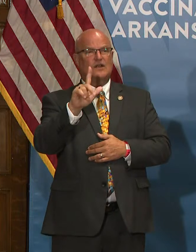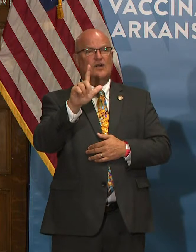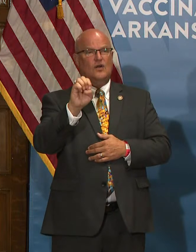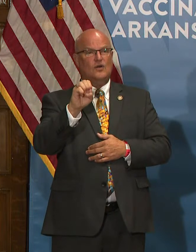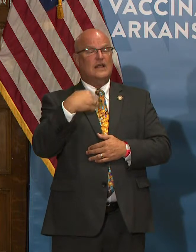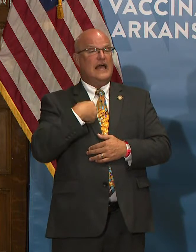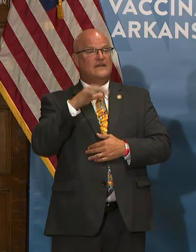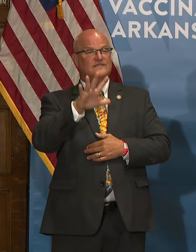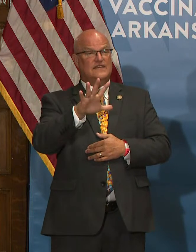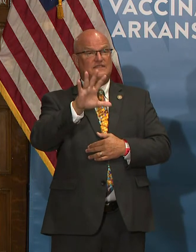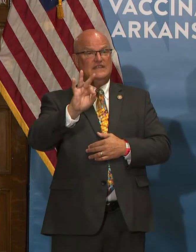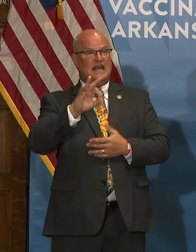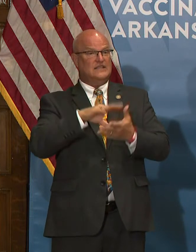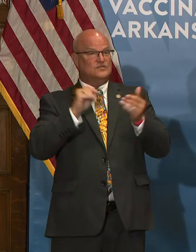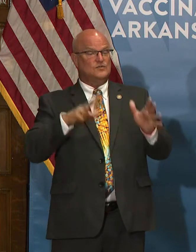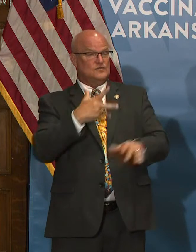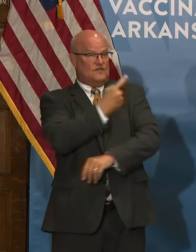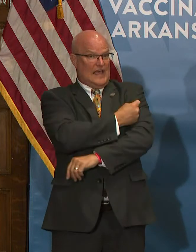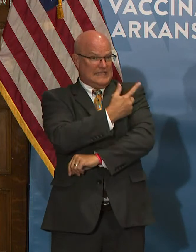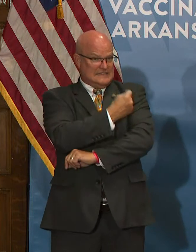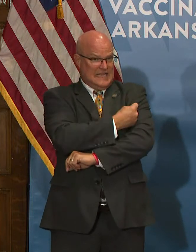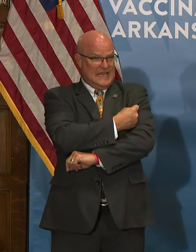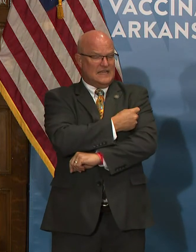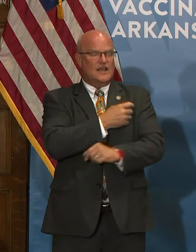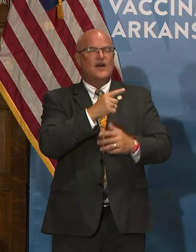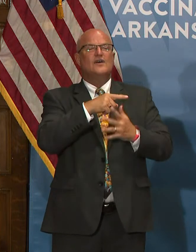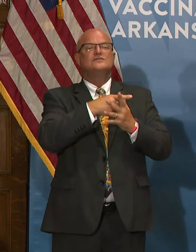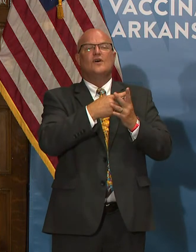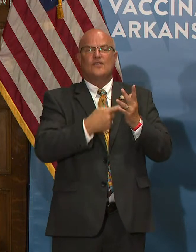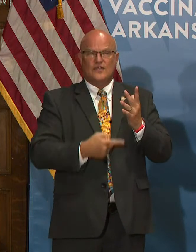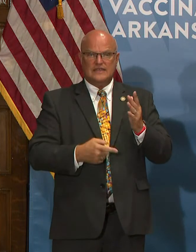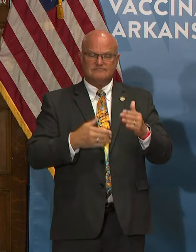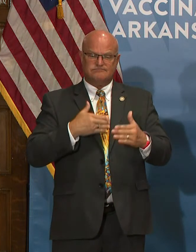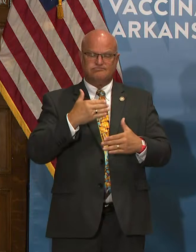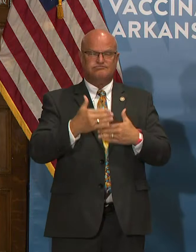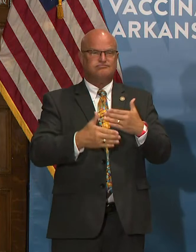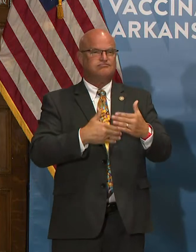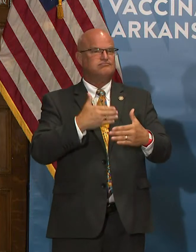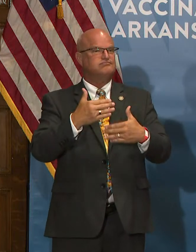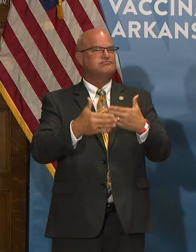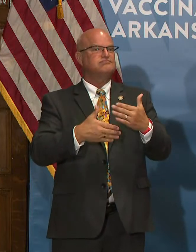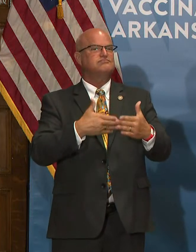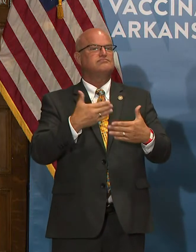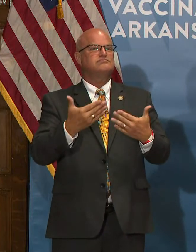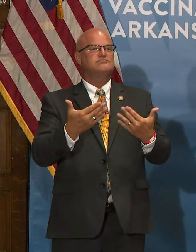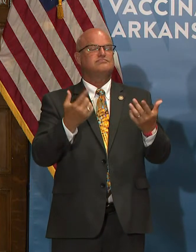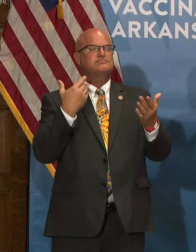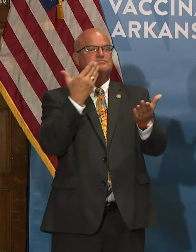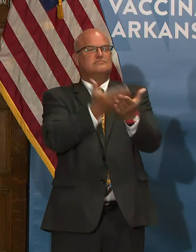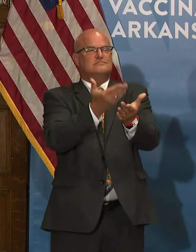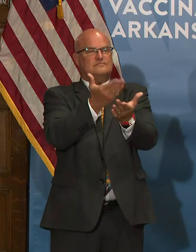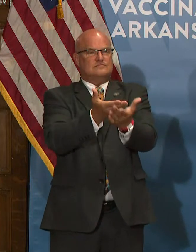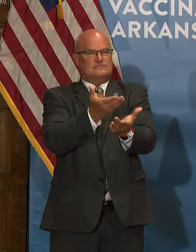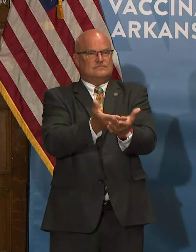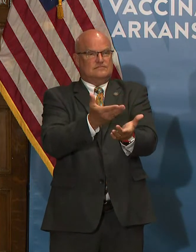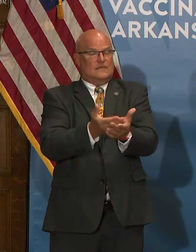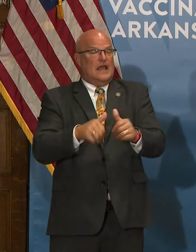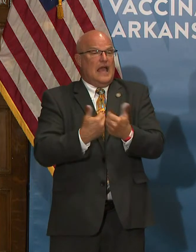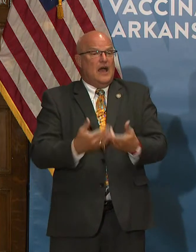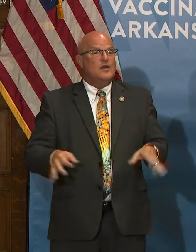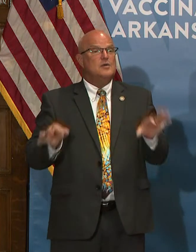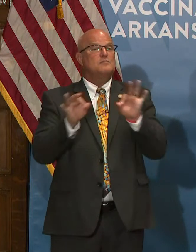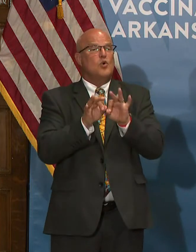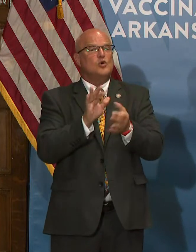59 students who were vaccinated. So these are just ongoing evidence of how